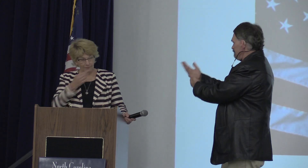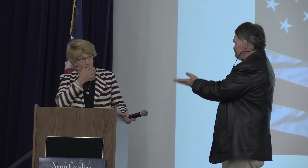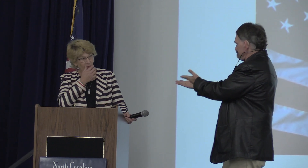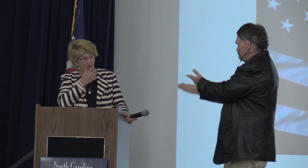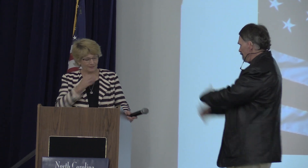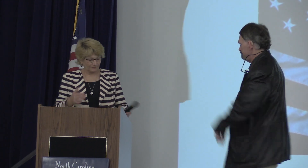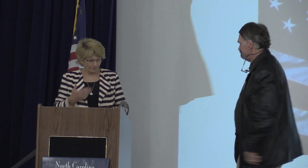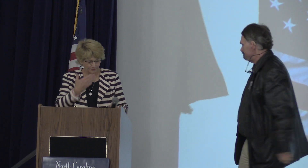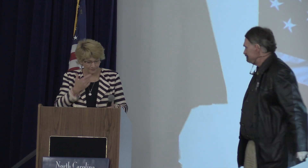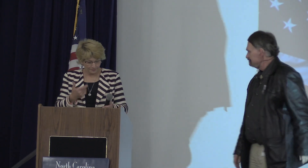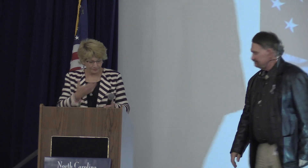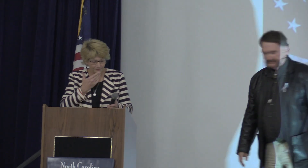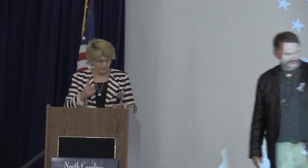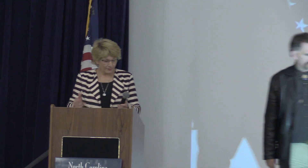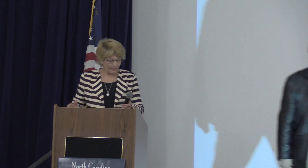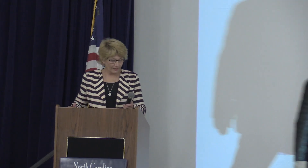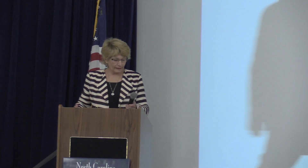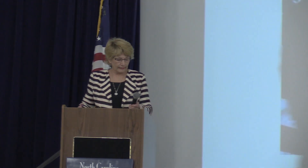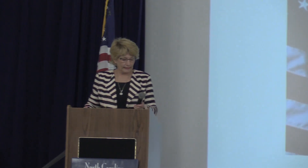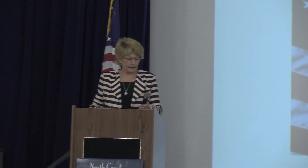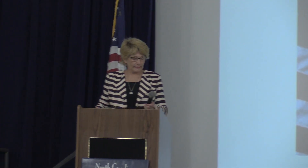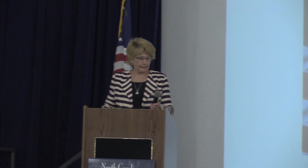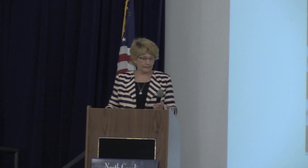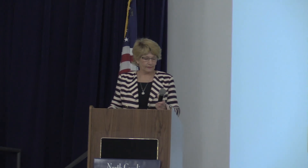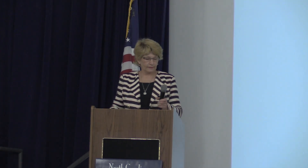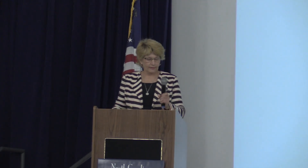it over to Delene.